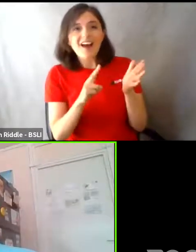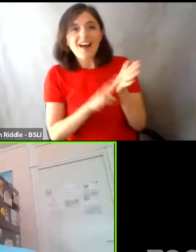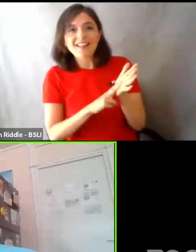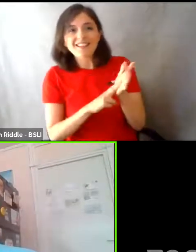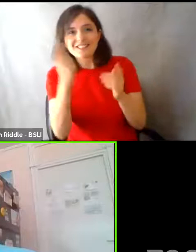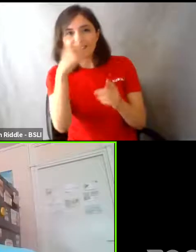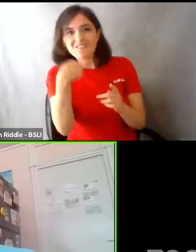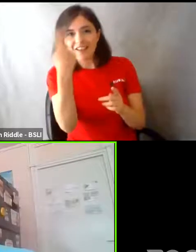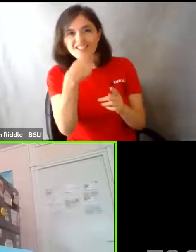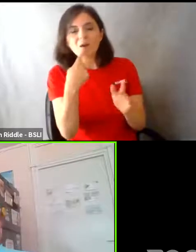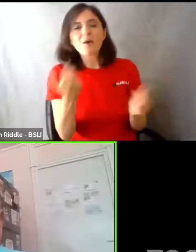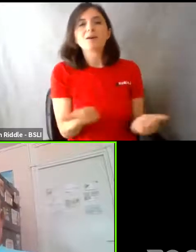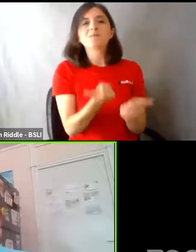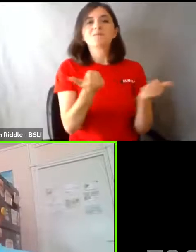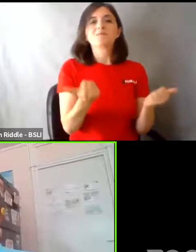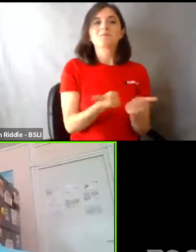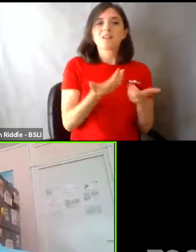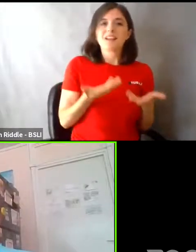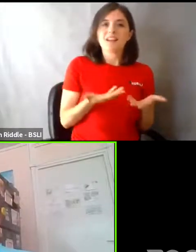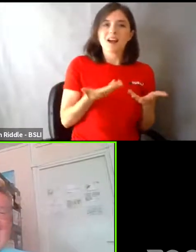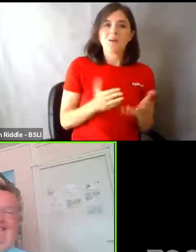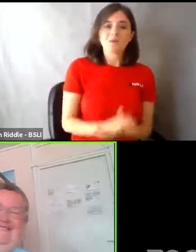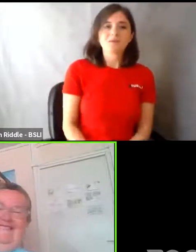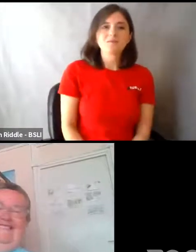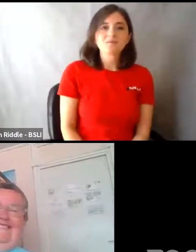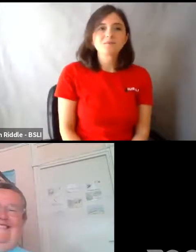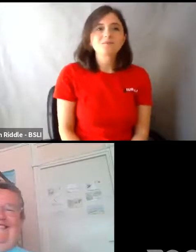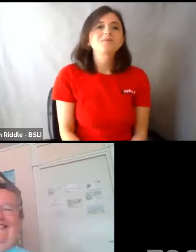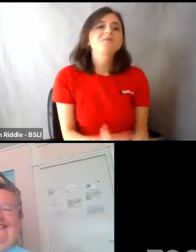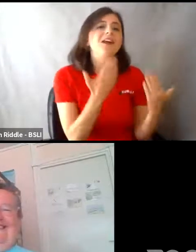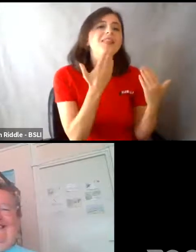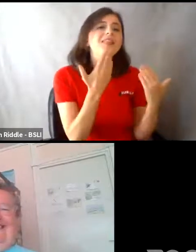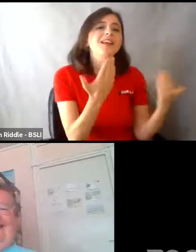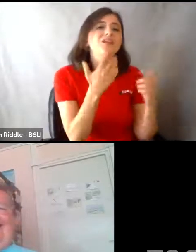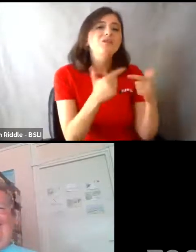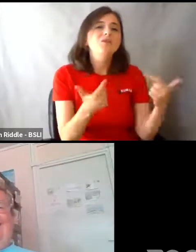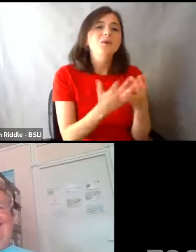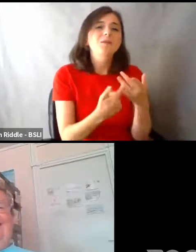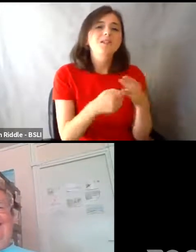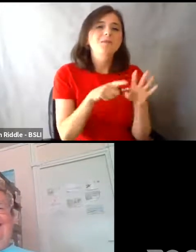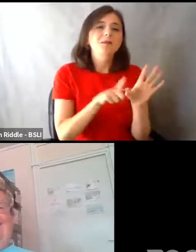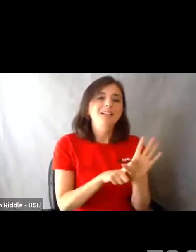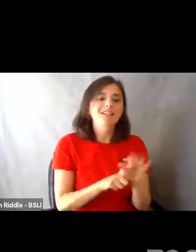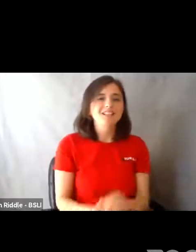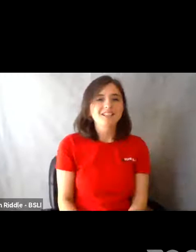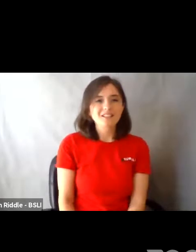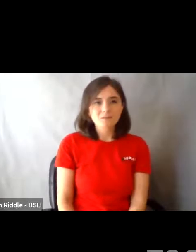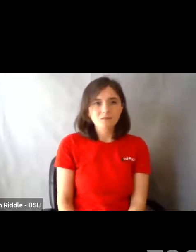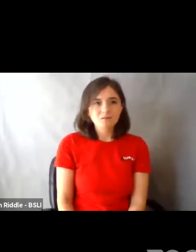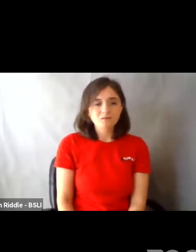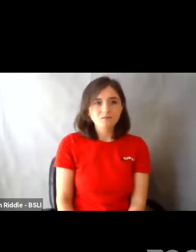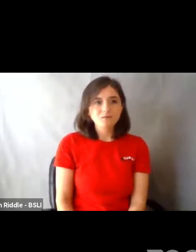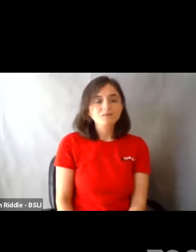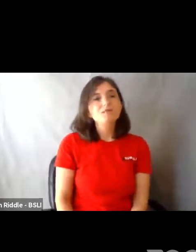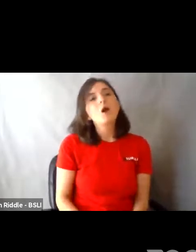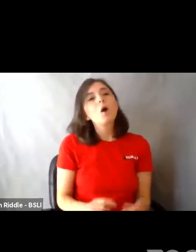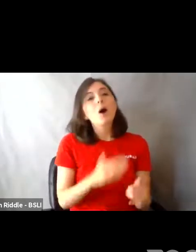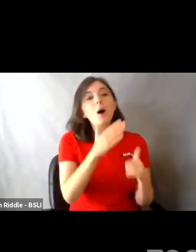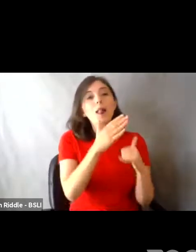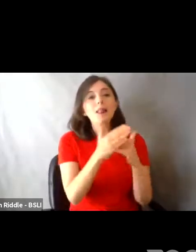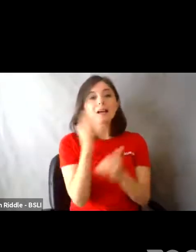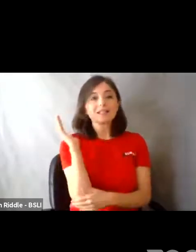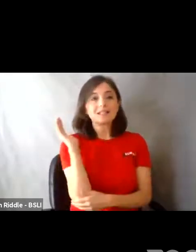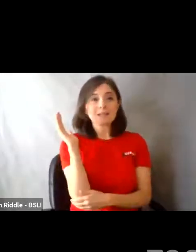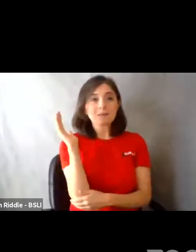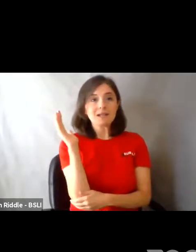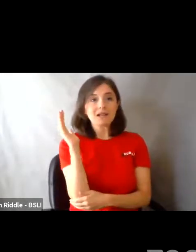on, so I shall stop now. Thank you so much, Mandy, for that. Thank you. So our final speaker in this half